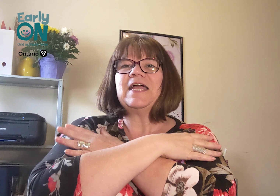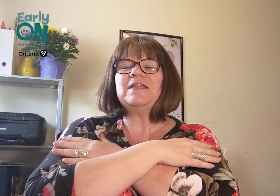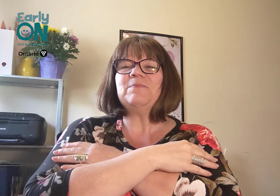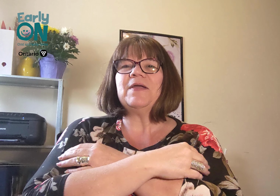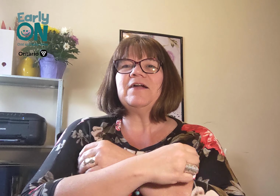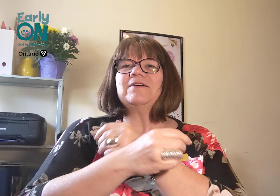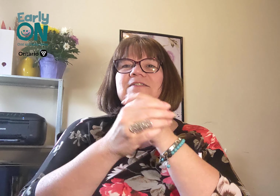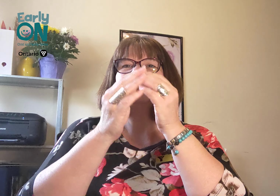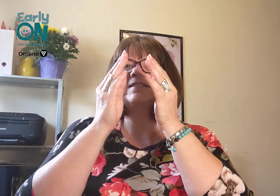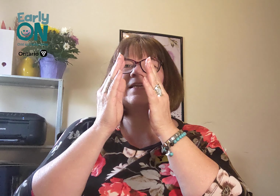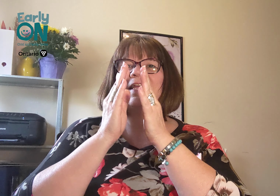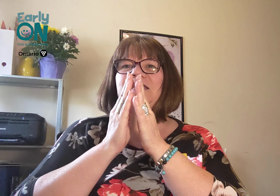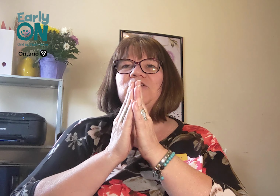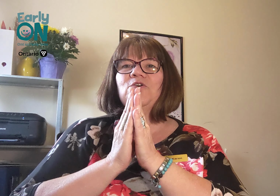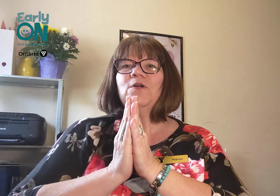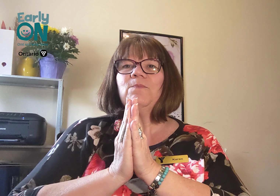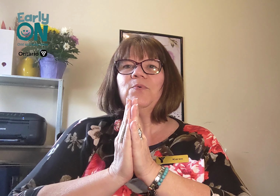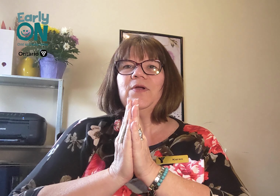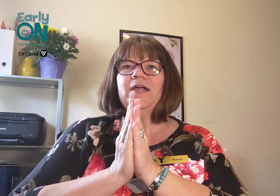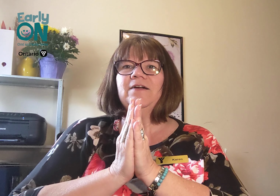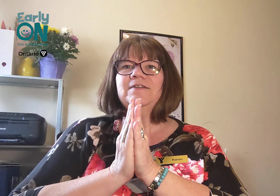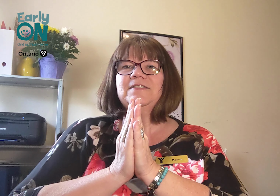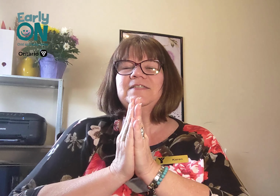Teddy bear, say your prayers.